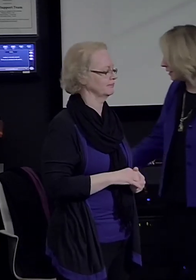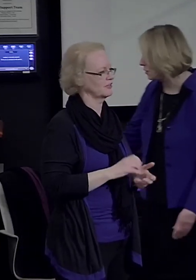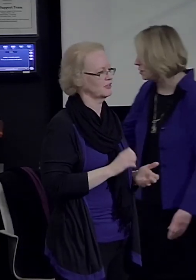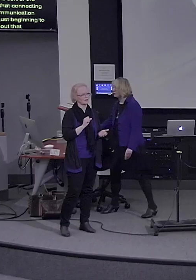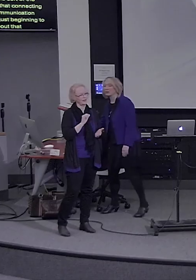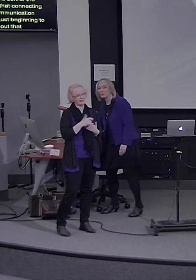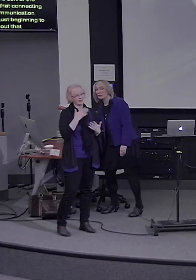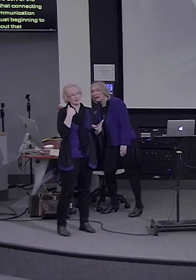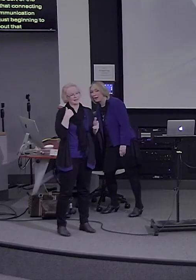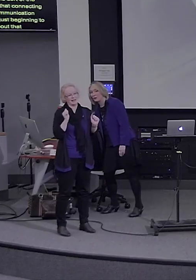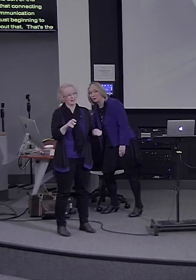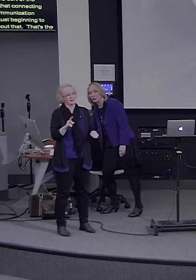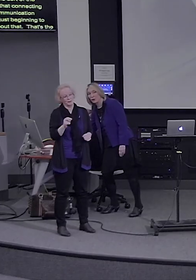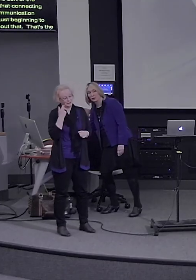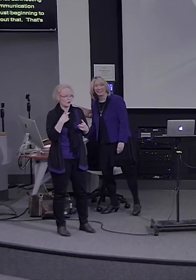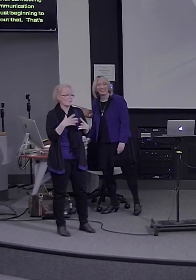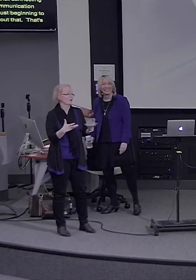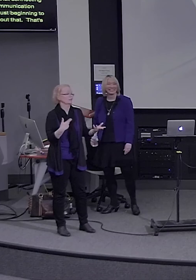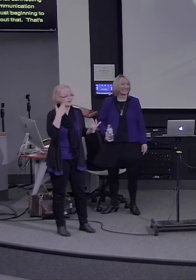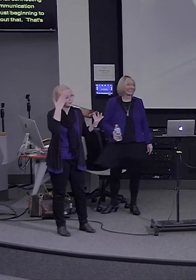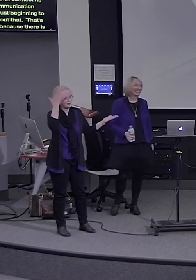that's the best i can do because there's a lot